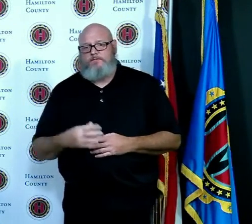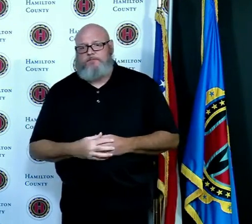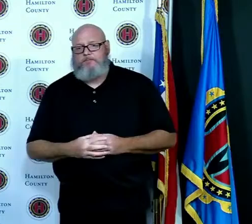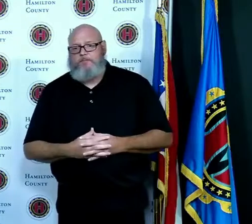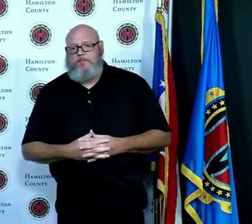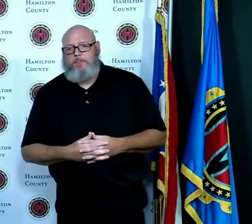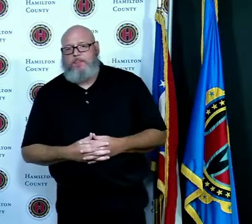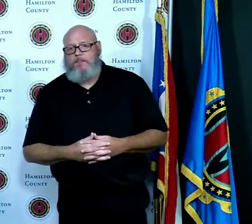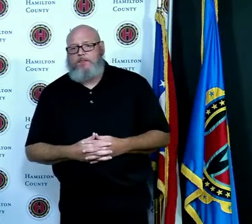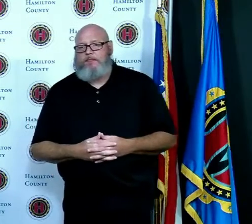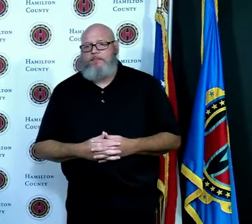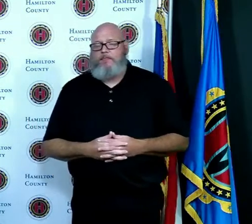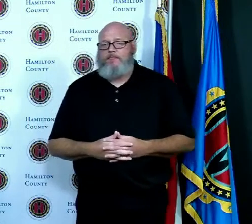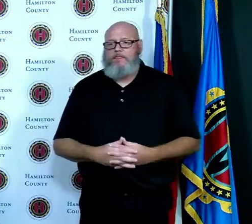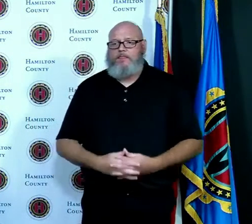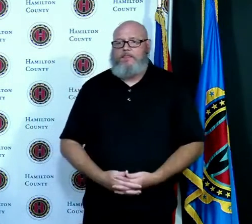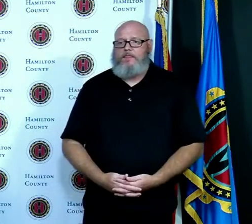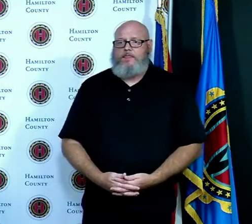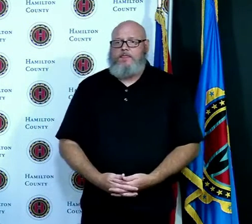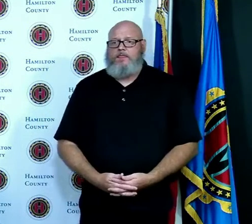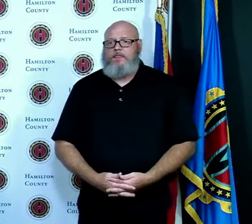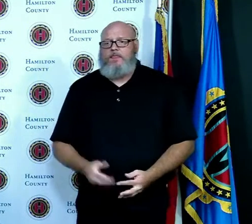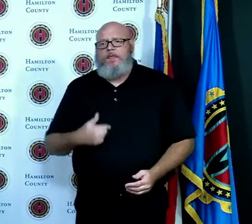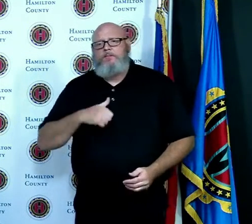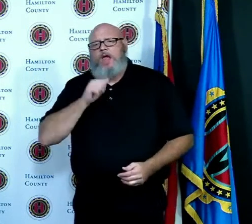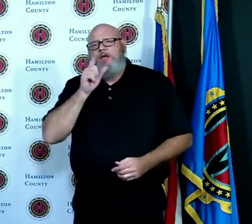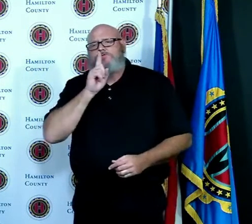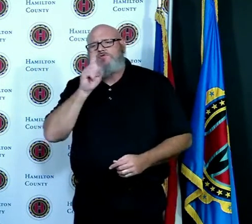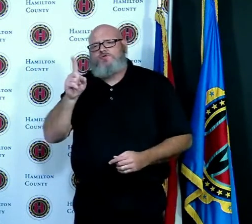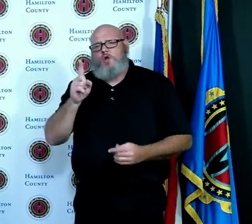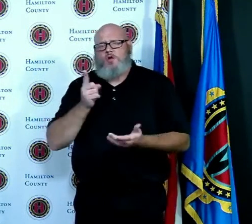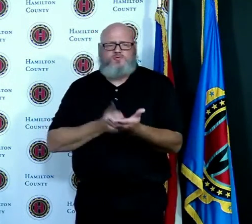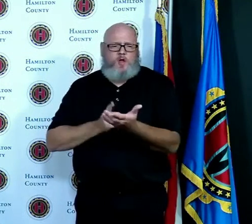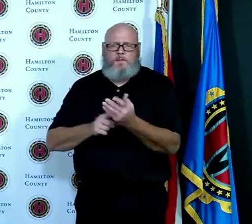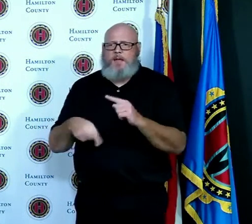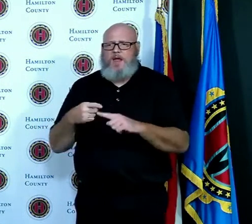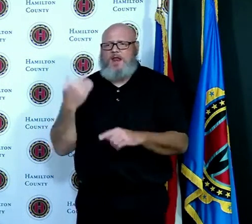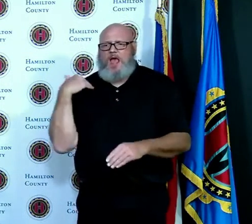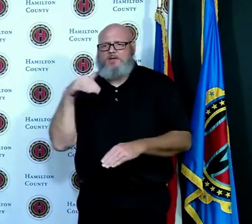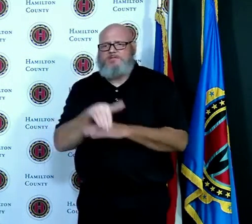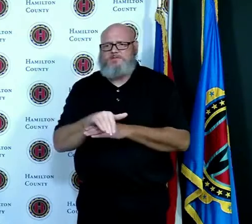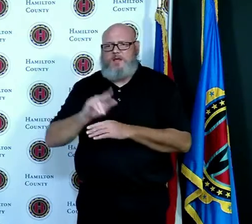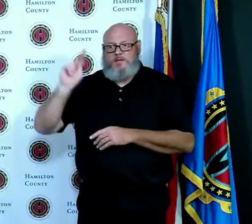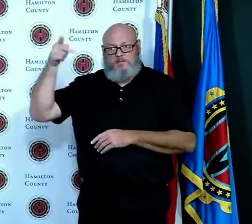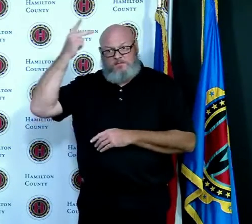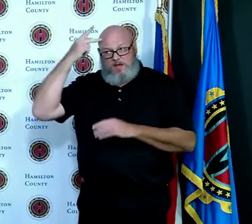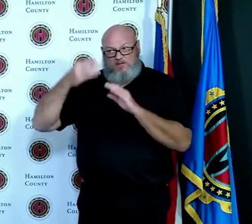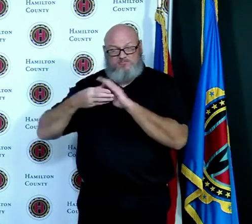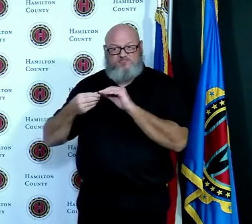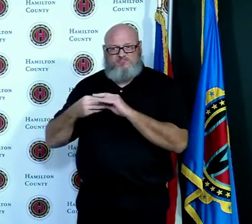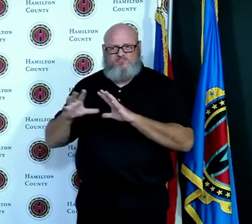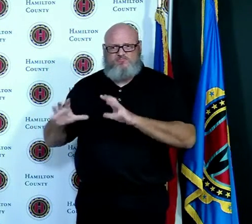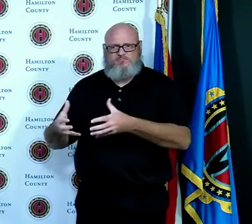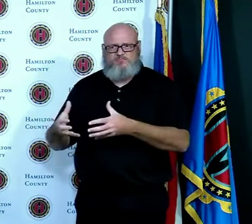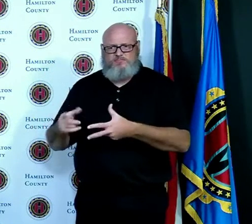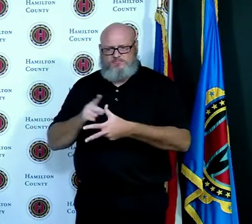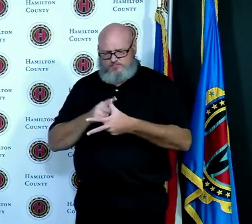can put on, but now we noted that all 3 county commissioners are going to be women.